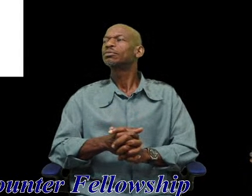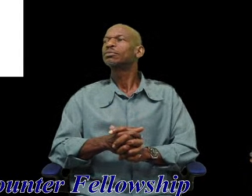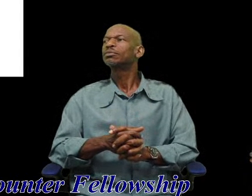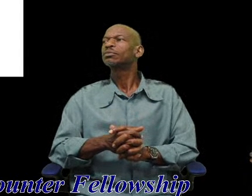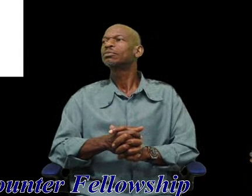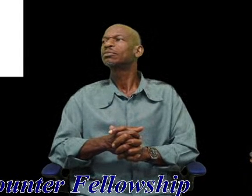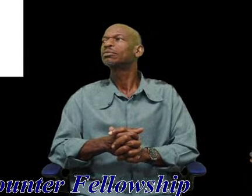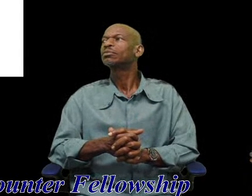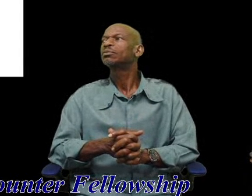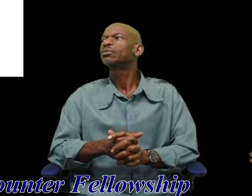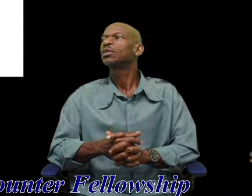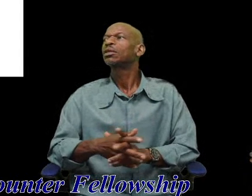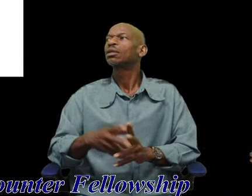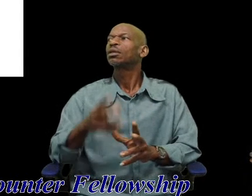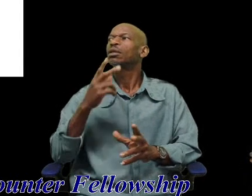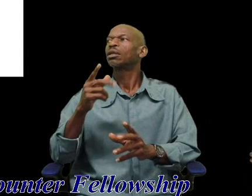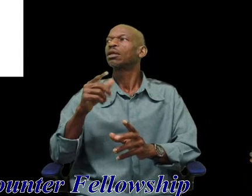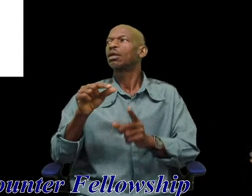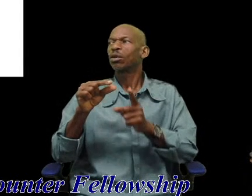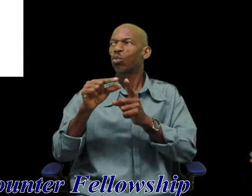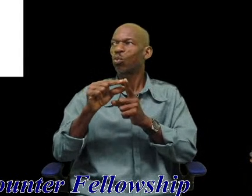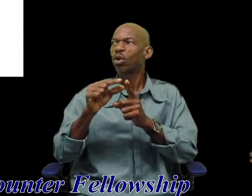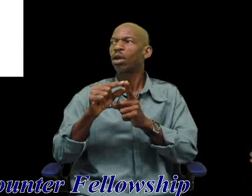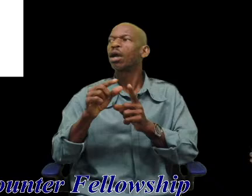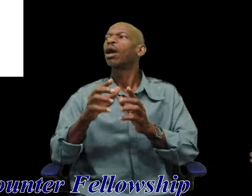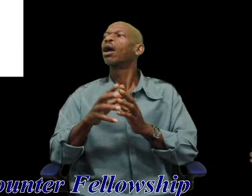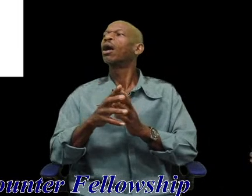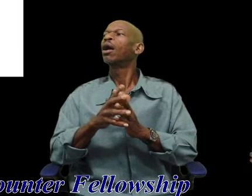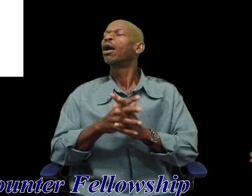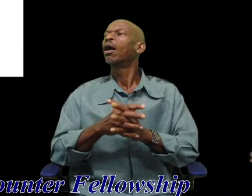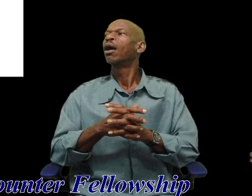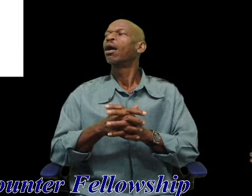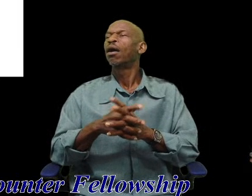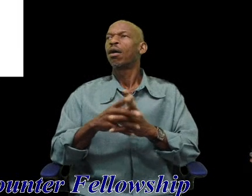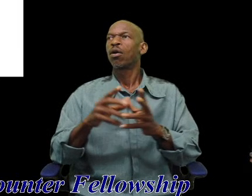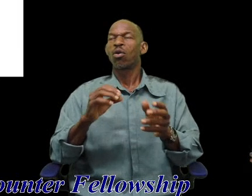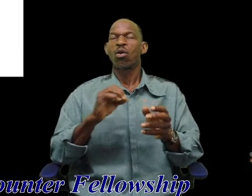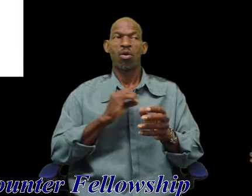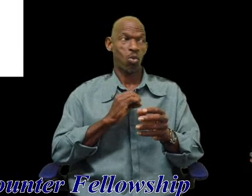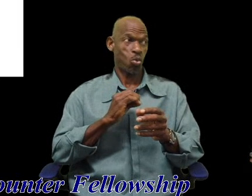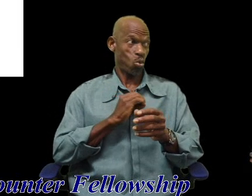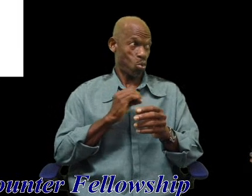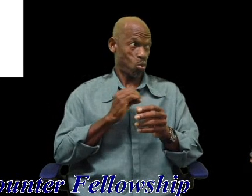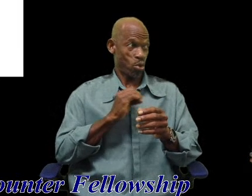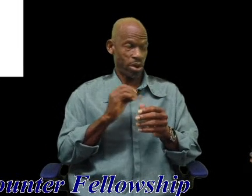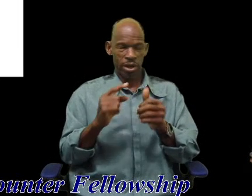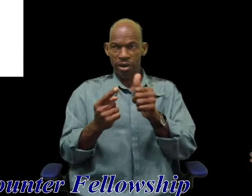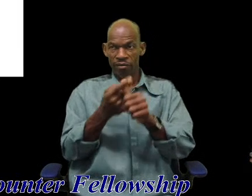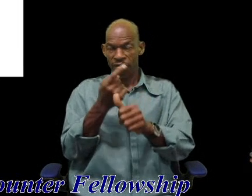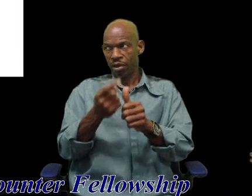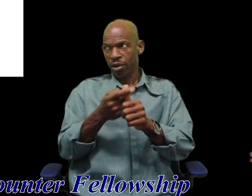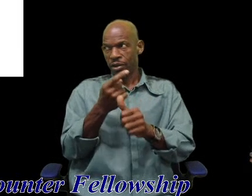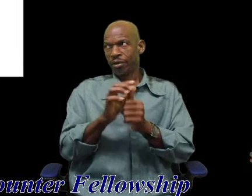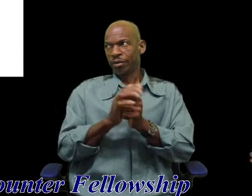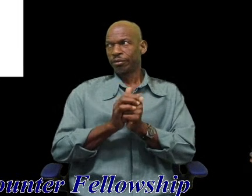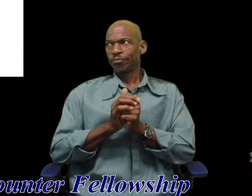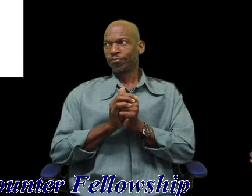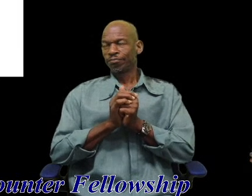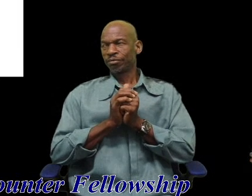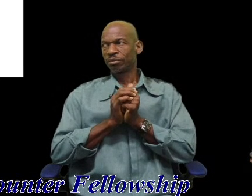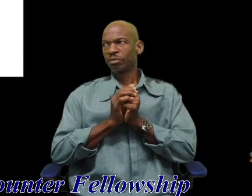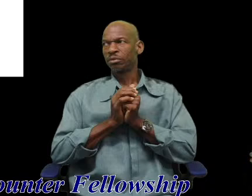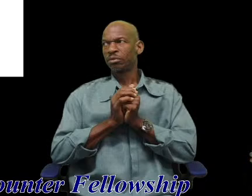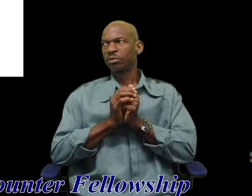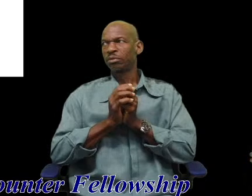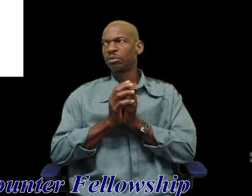Look at the word order. The owner comes first. The owner, example,